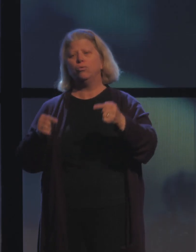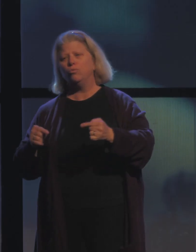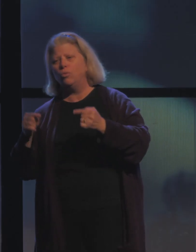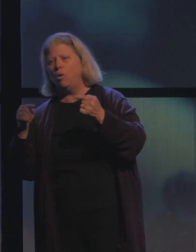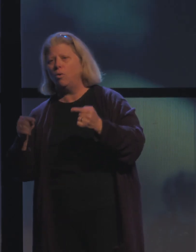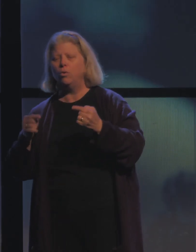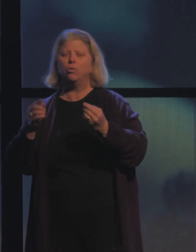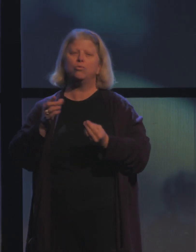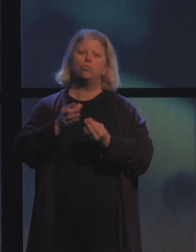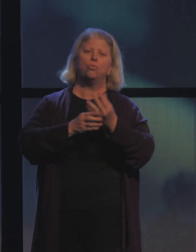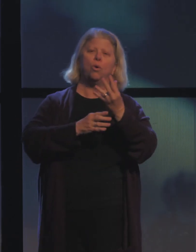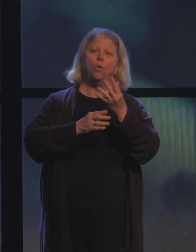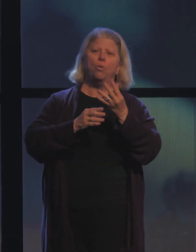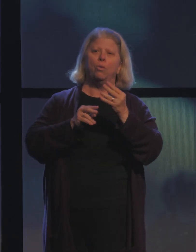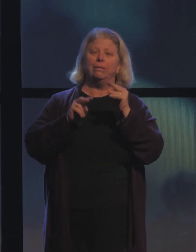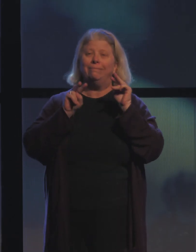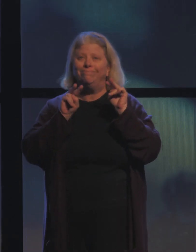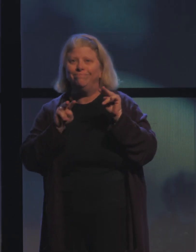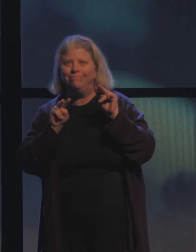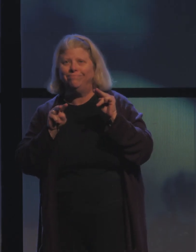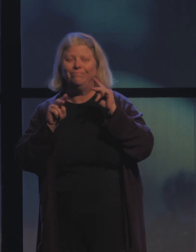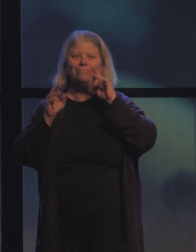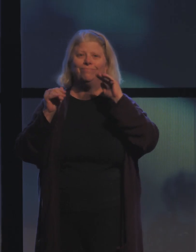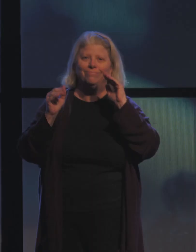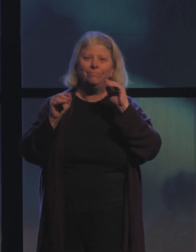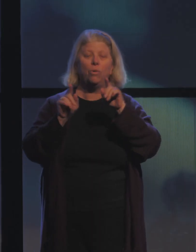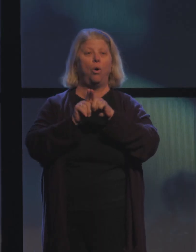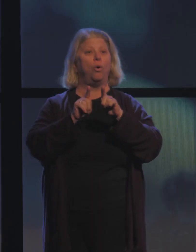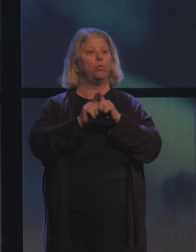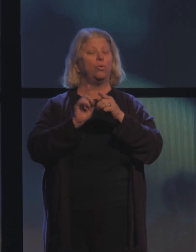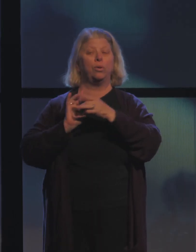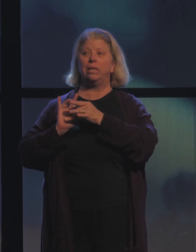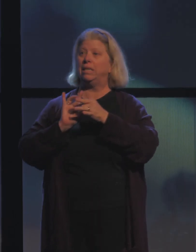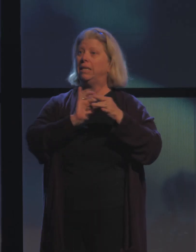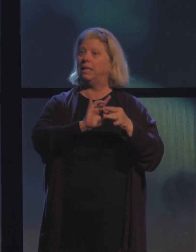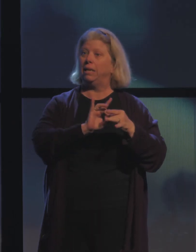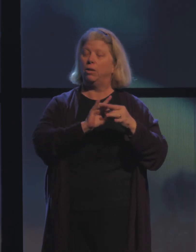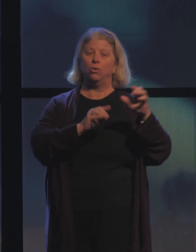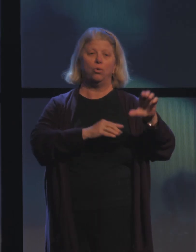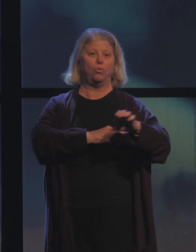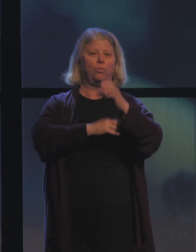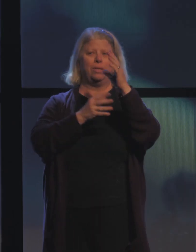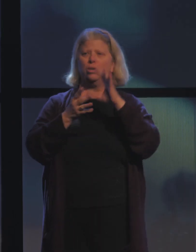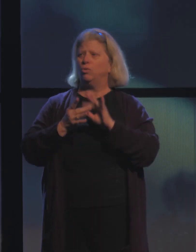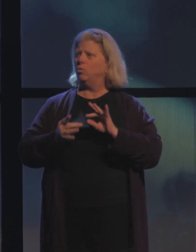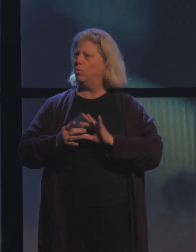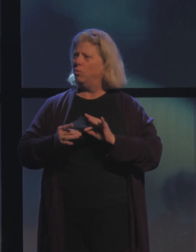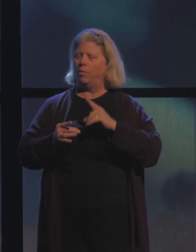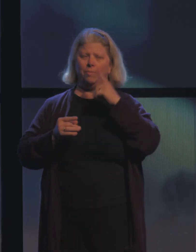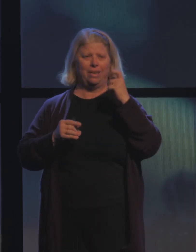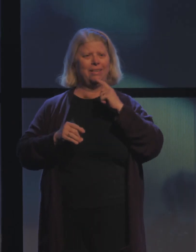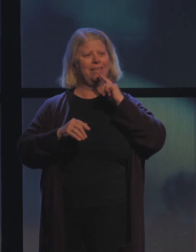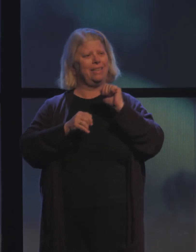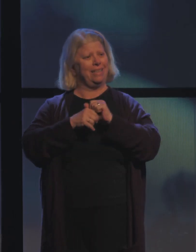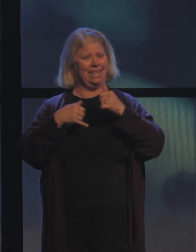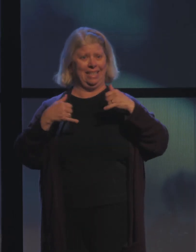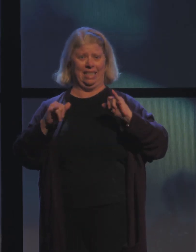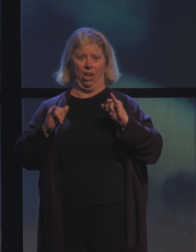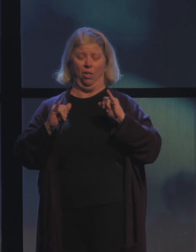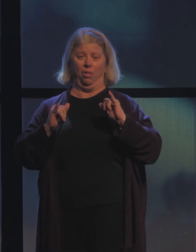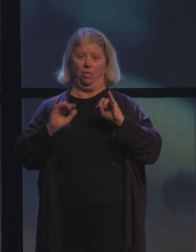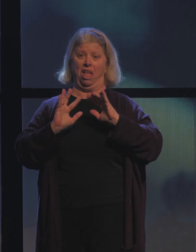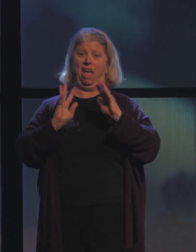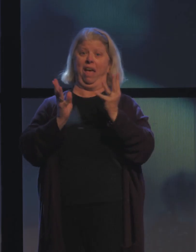and growth at this threshold. And we're also going to connect it with the Christmas story because it is still Advent